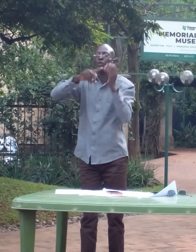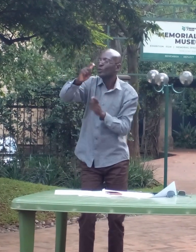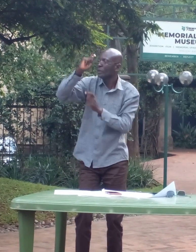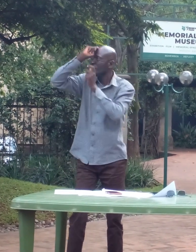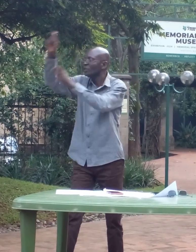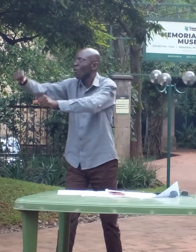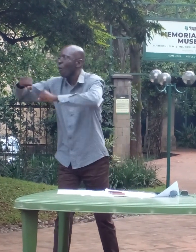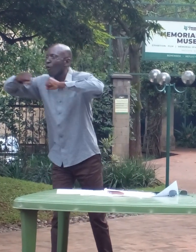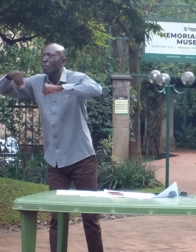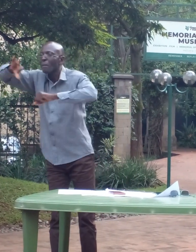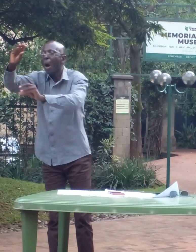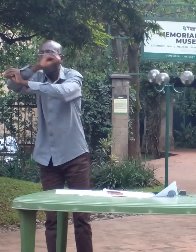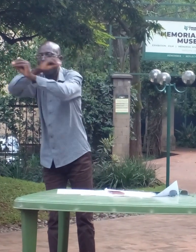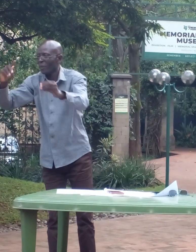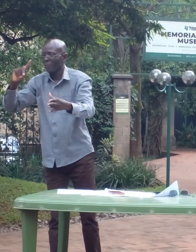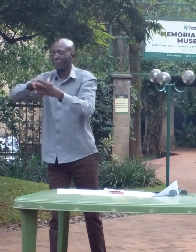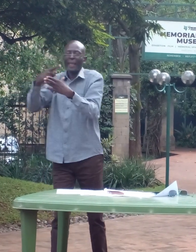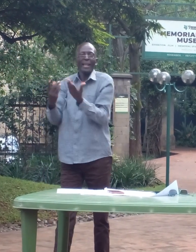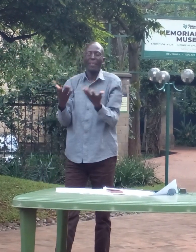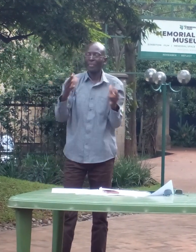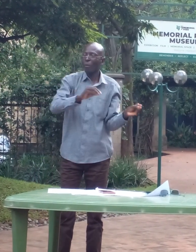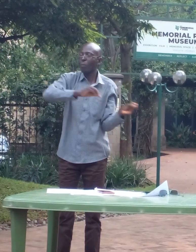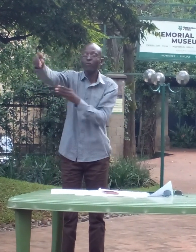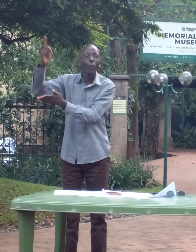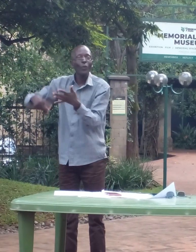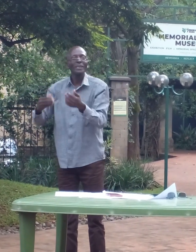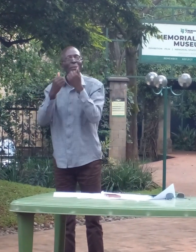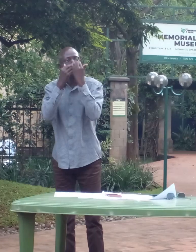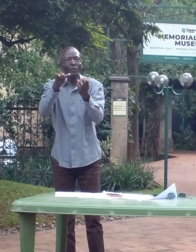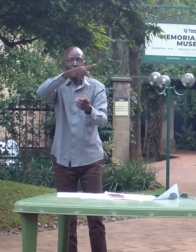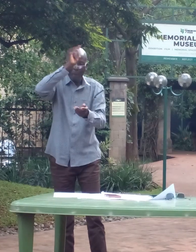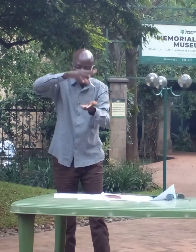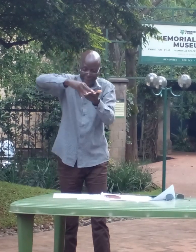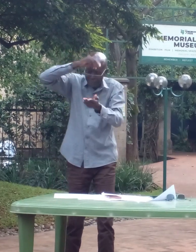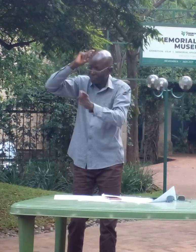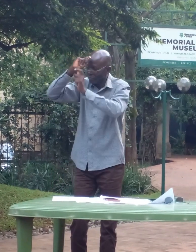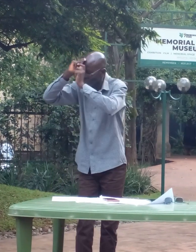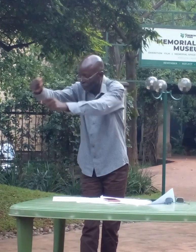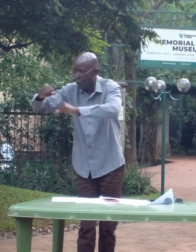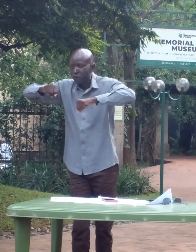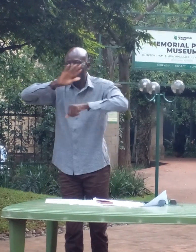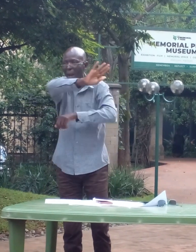and support us. Just respect the officials so that we can move with peace.